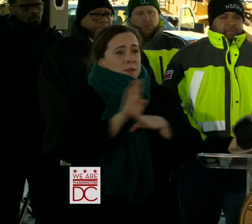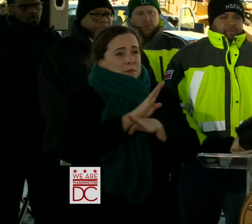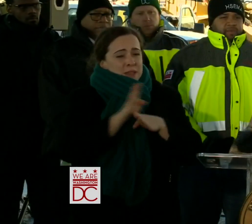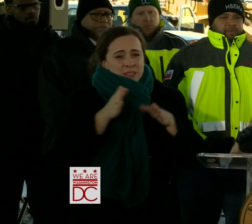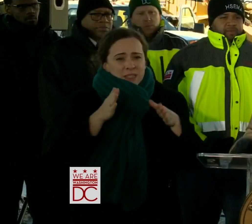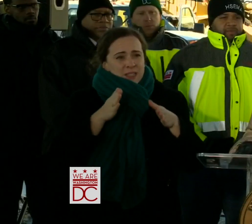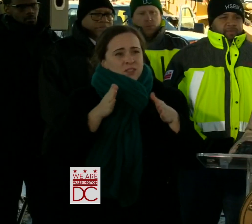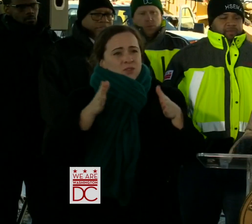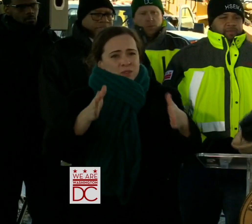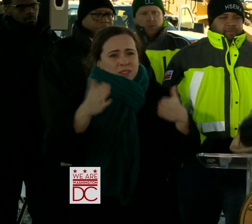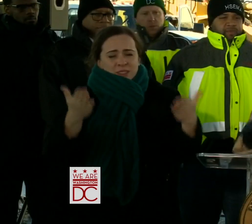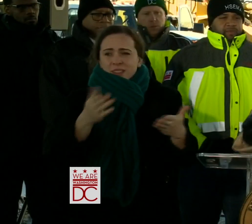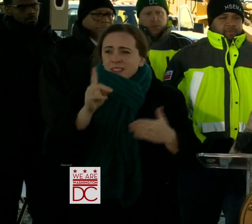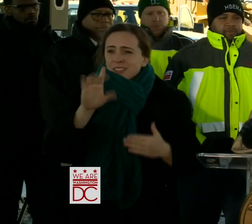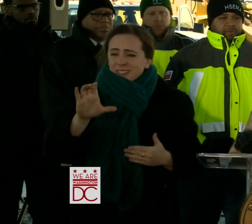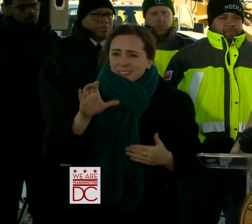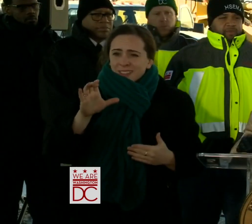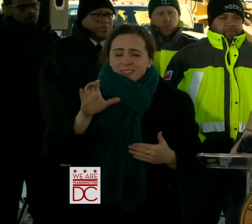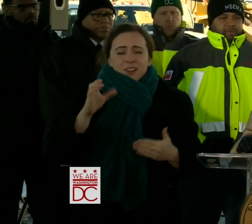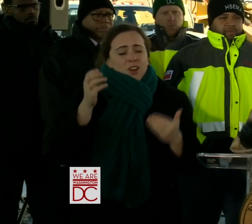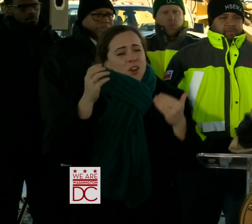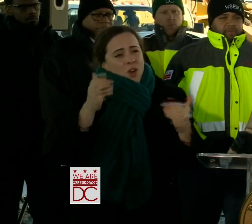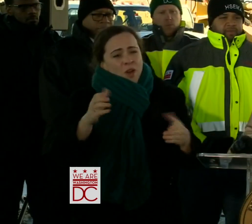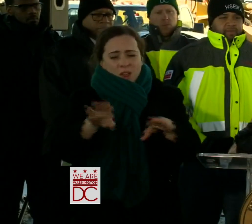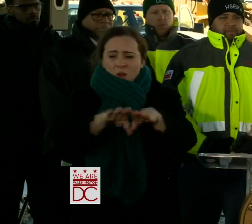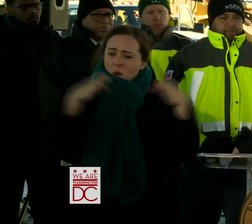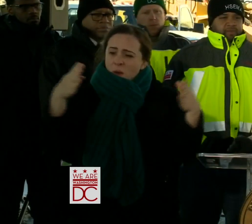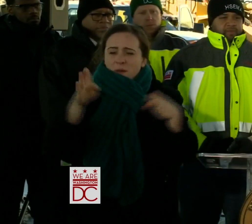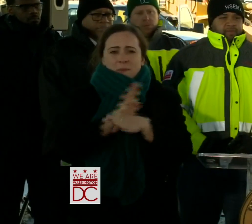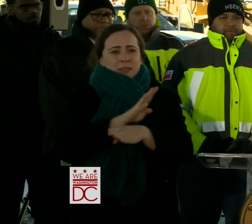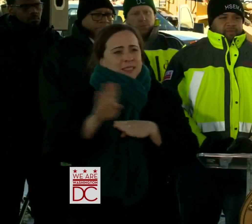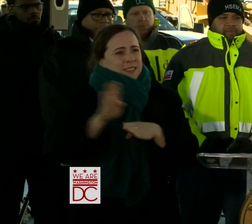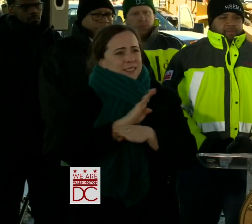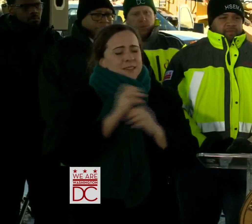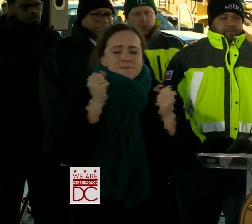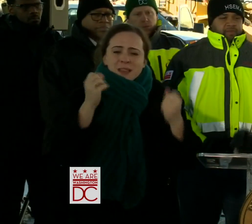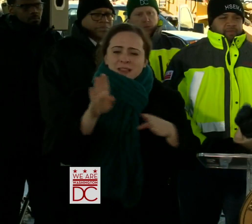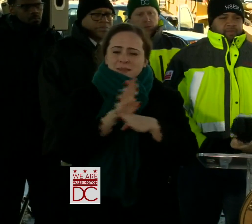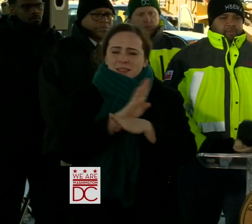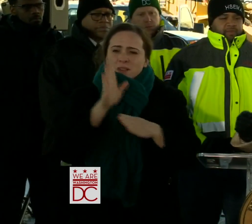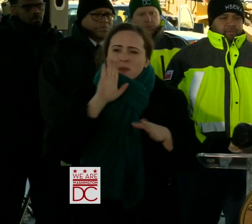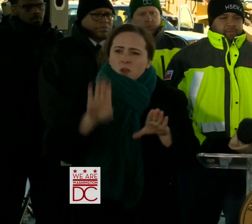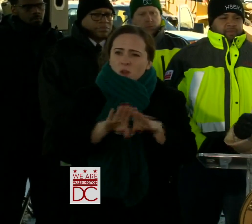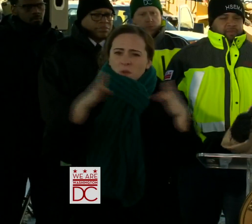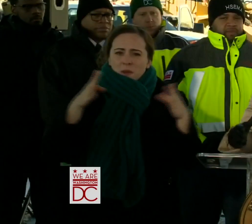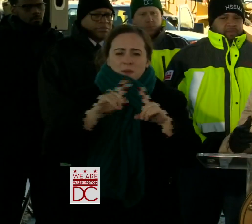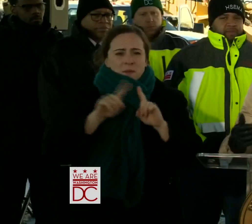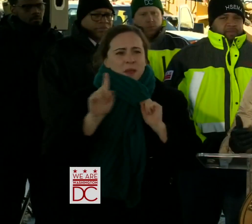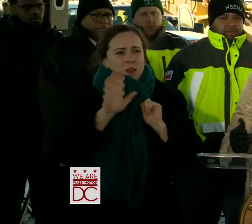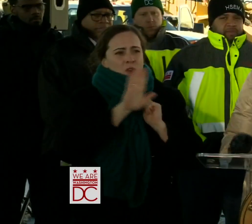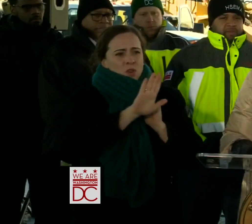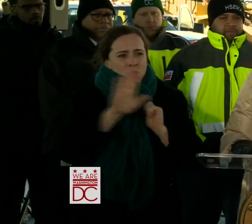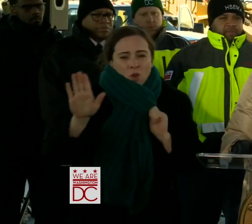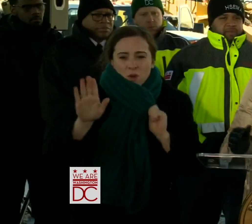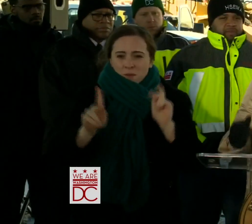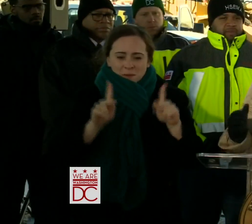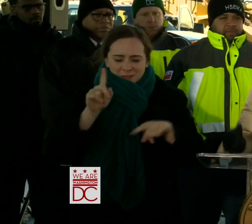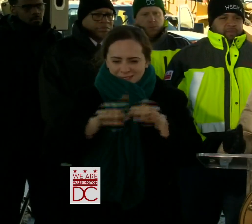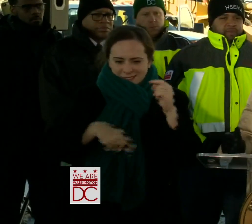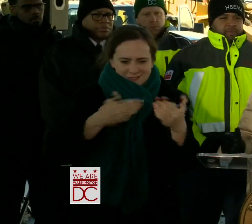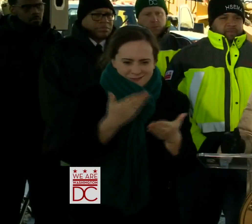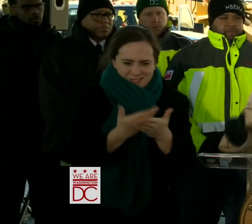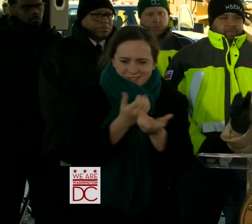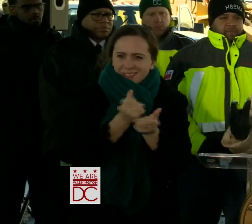corridors in Washington, D.C., we need to get them open. A lot of businesses are opening, but your patrons cannot get to